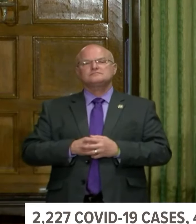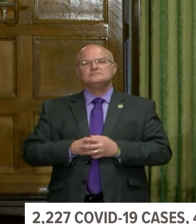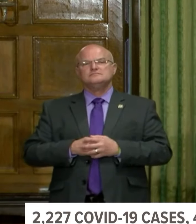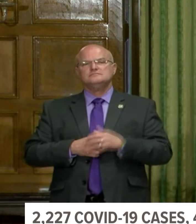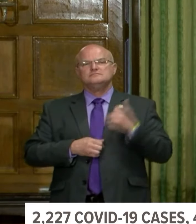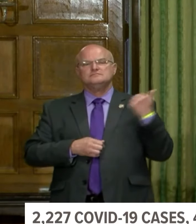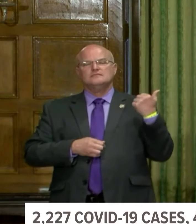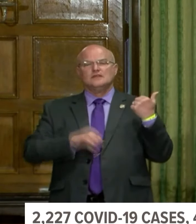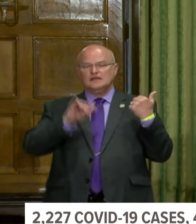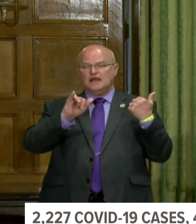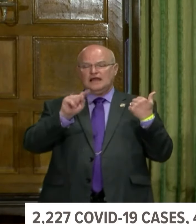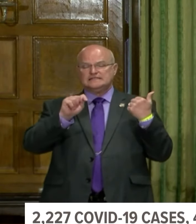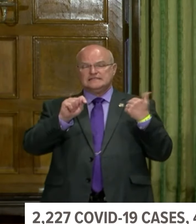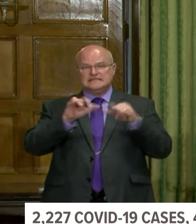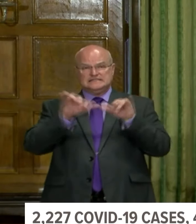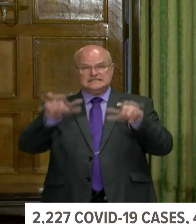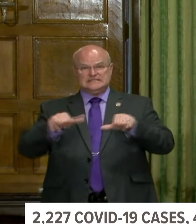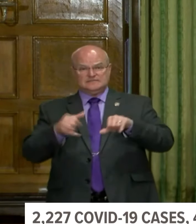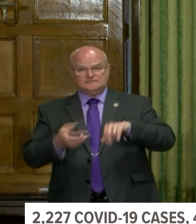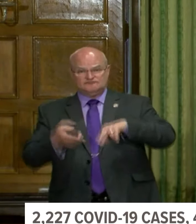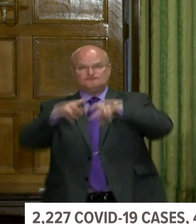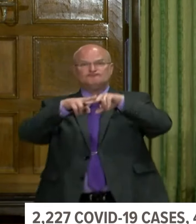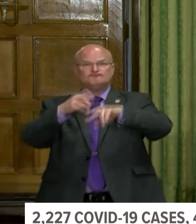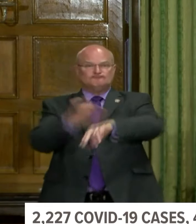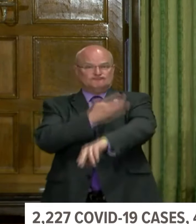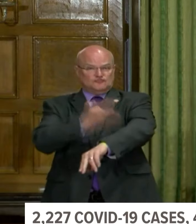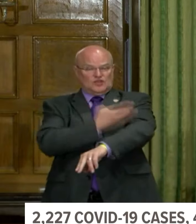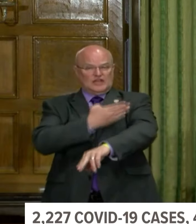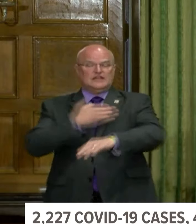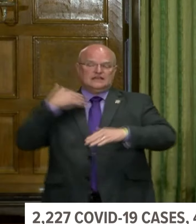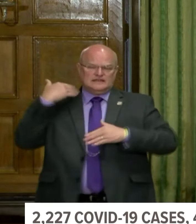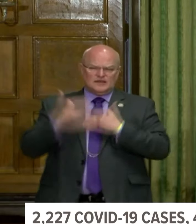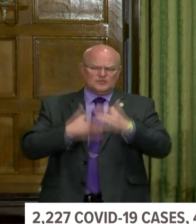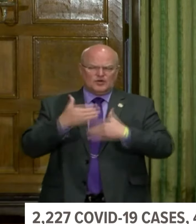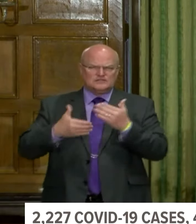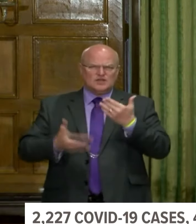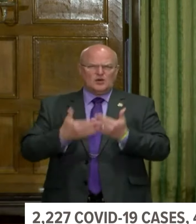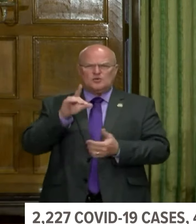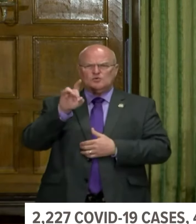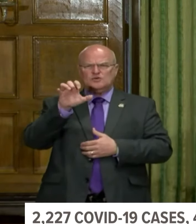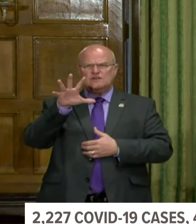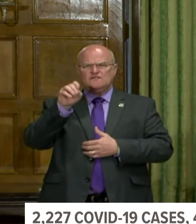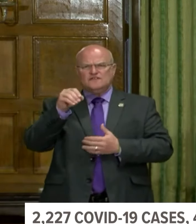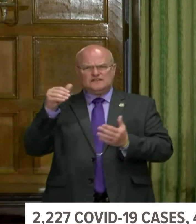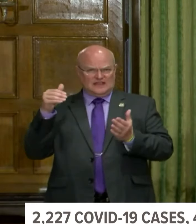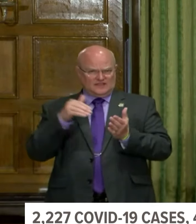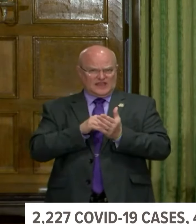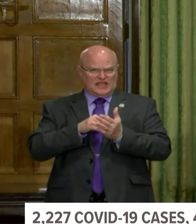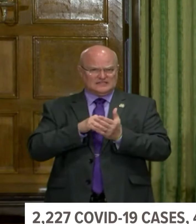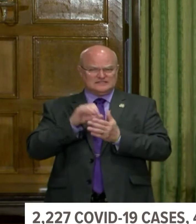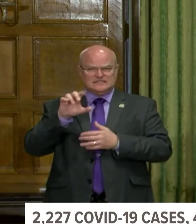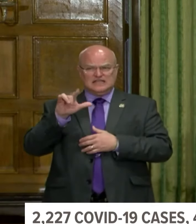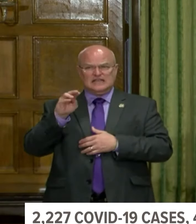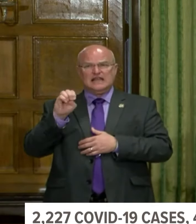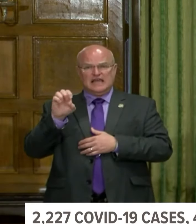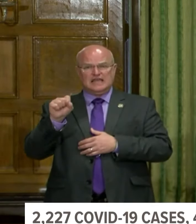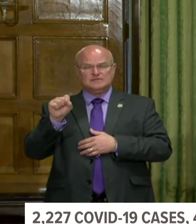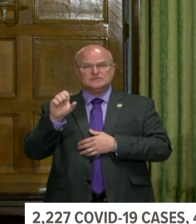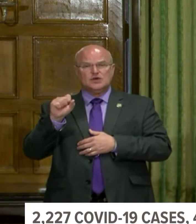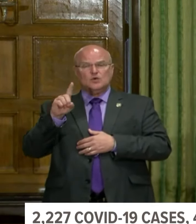The IT system has been upgraded. They've processed close to 150,000 claims, and